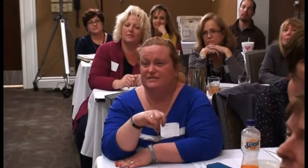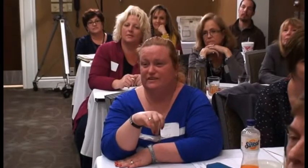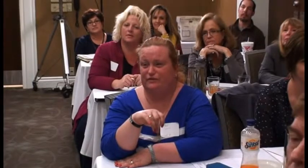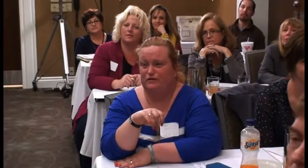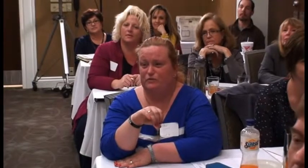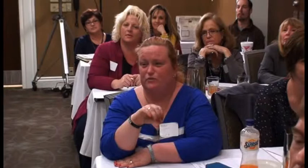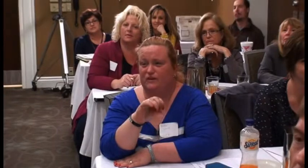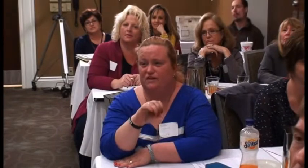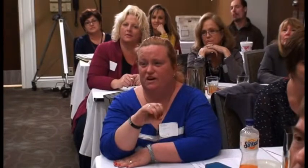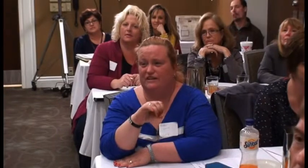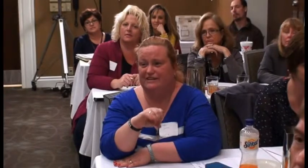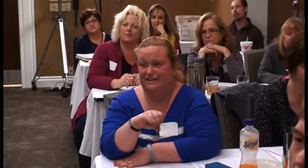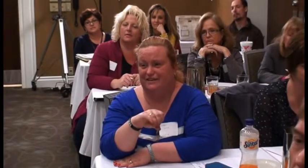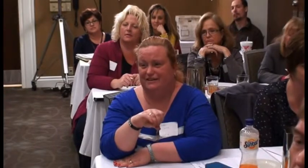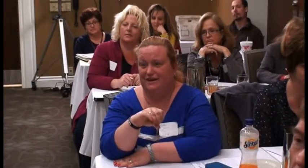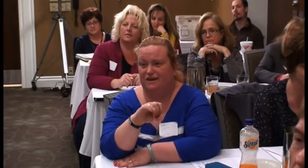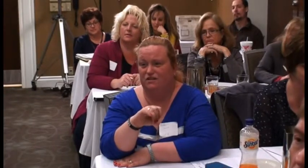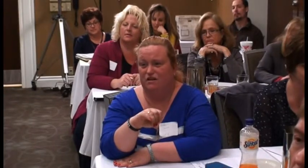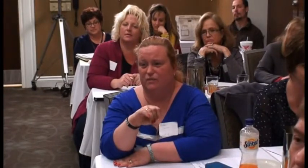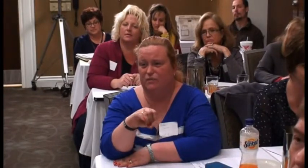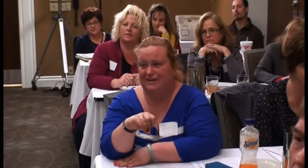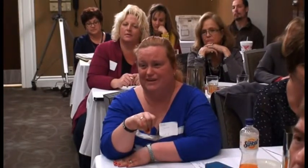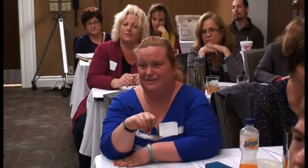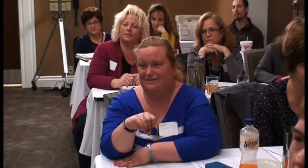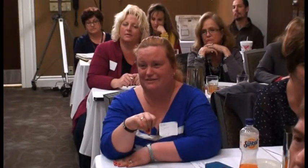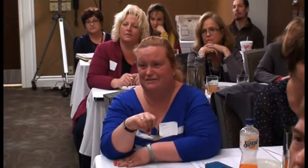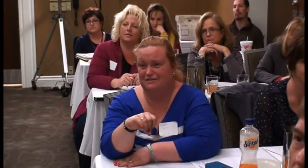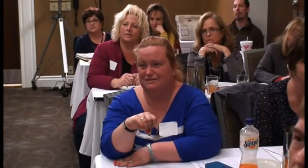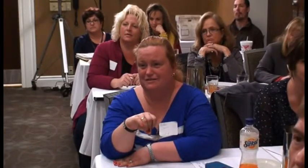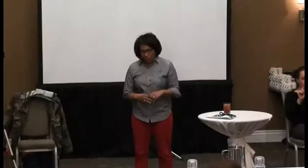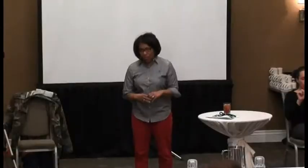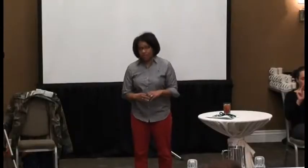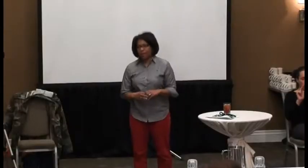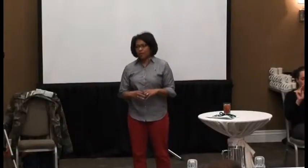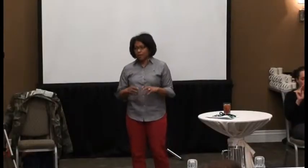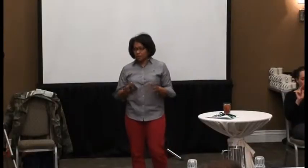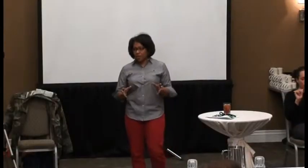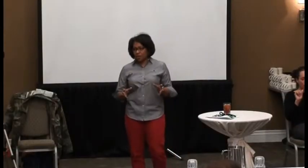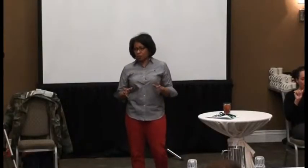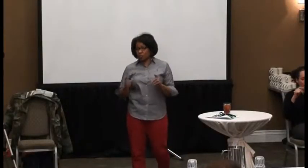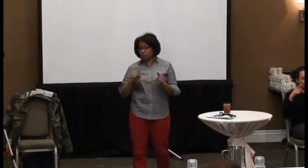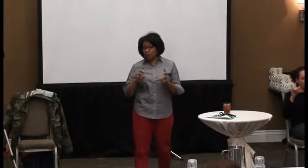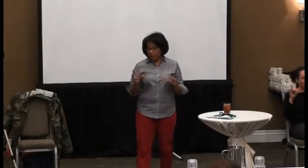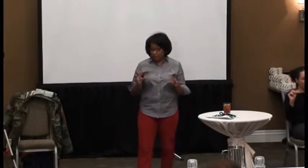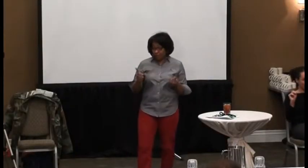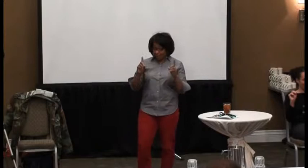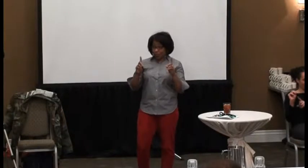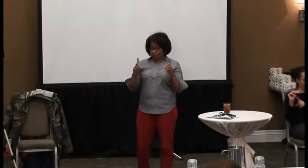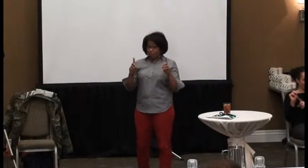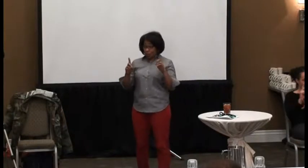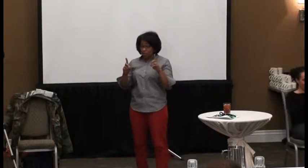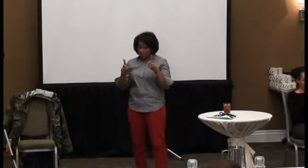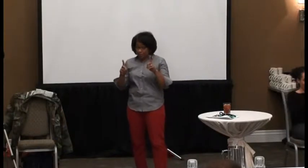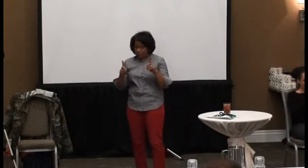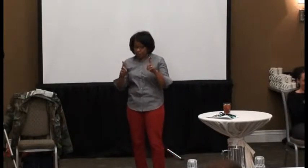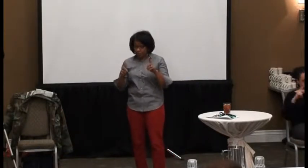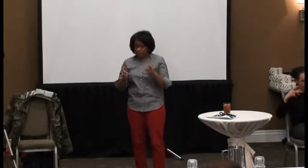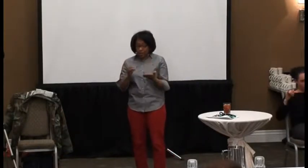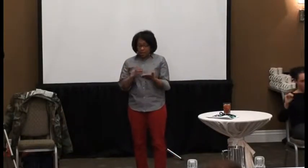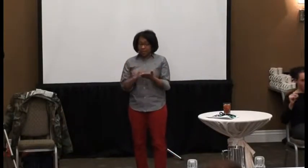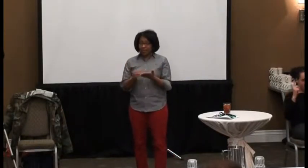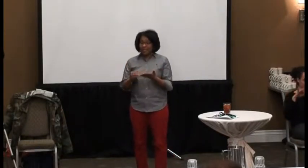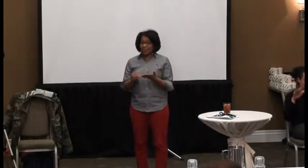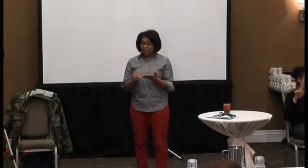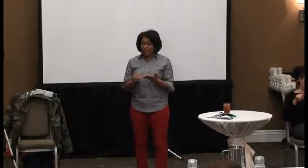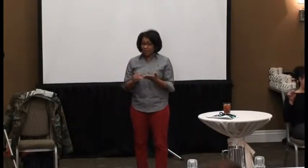What is the difference between clonidine and clonopin? Okay, you have to be careful with the spelling. That's one difference.